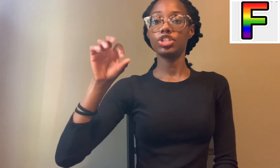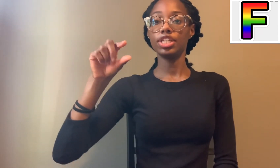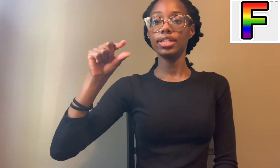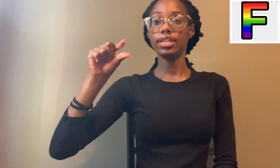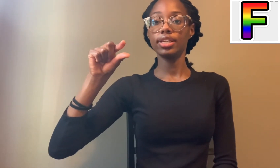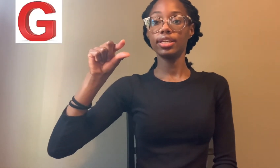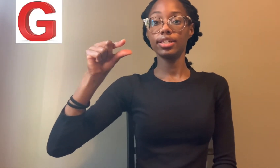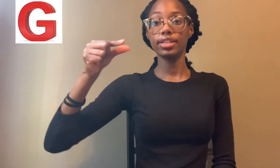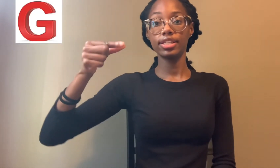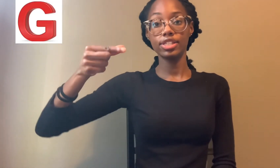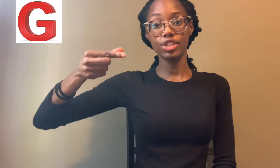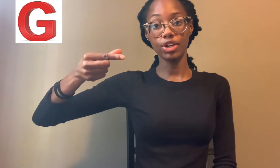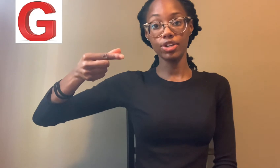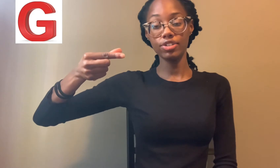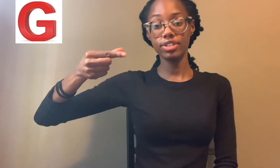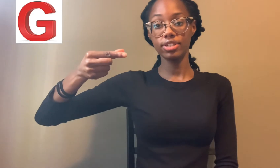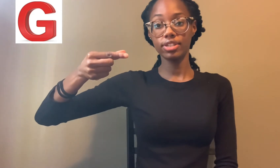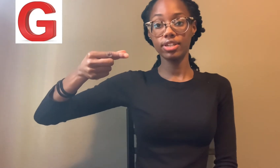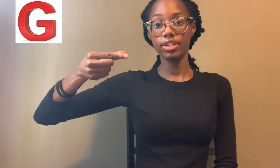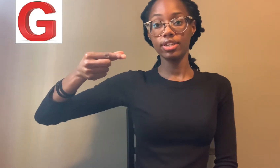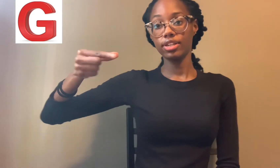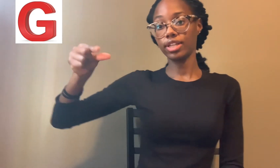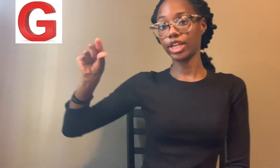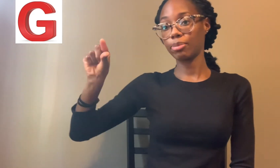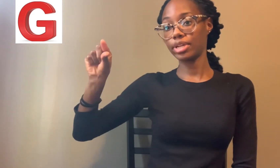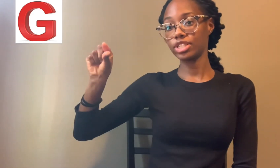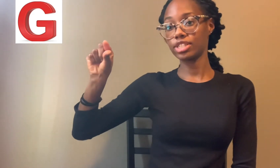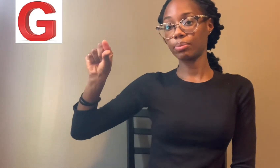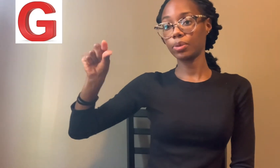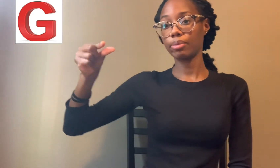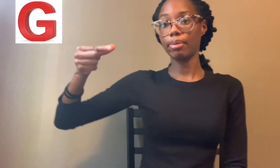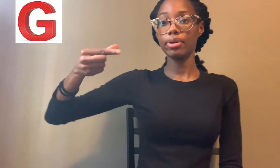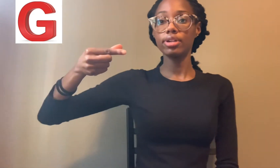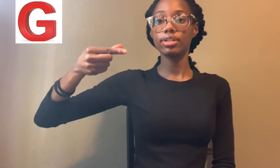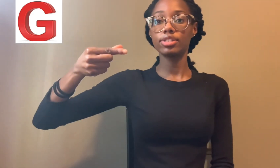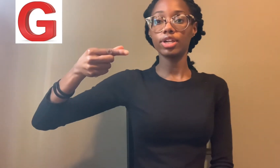G, turned, like you're pinching something, remember, turn.